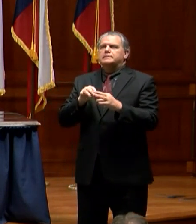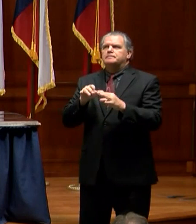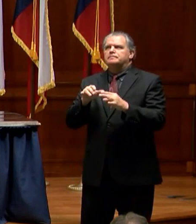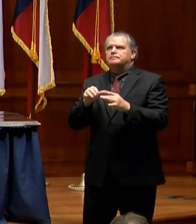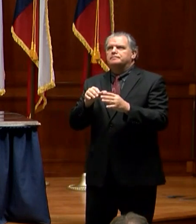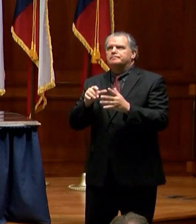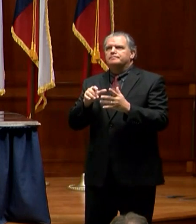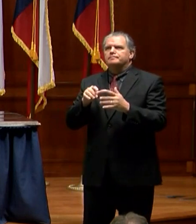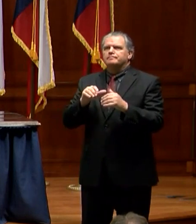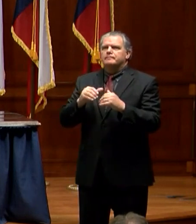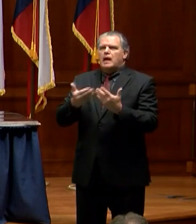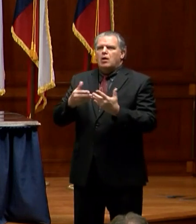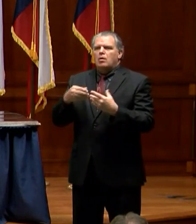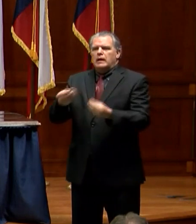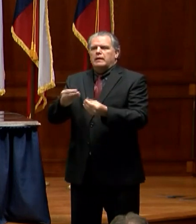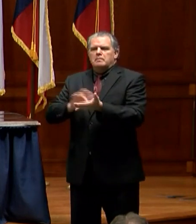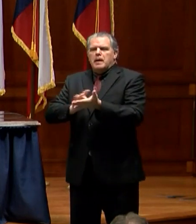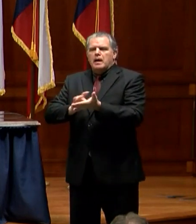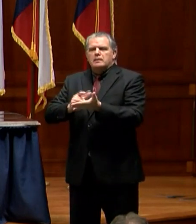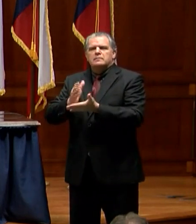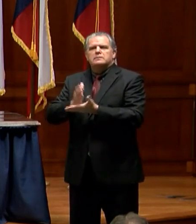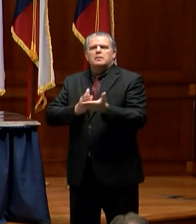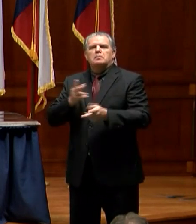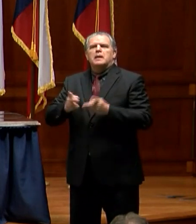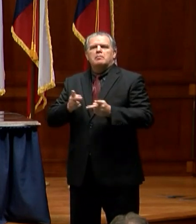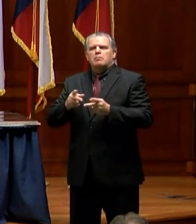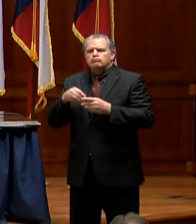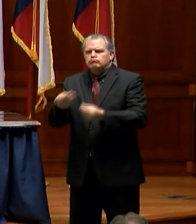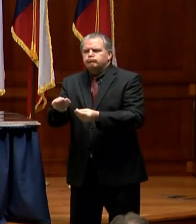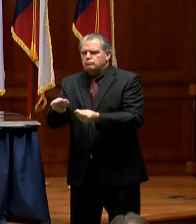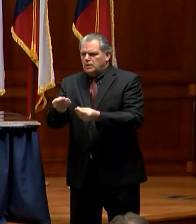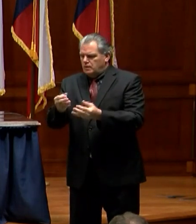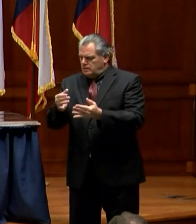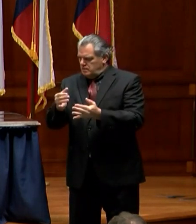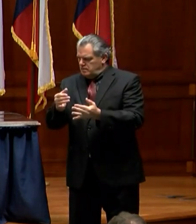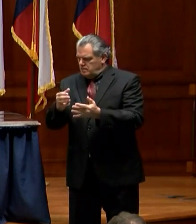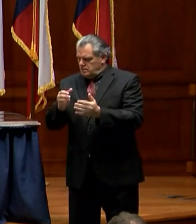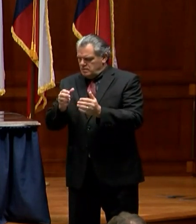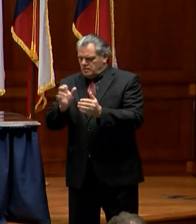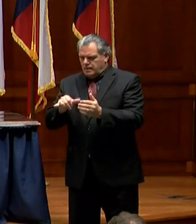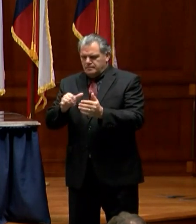the treatment of certain people with the